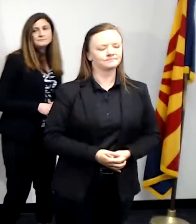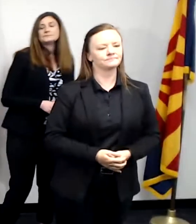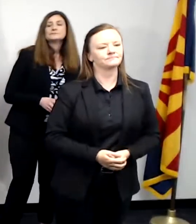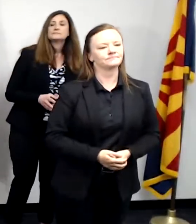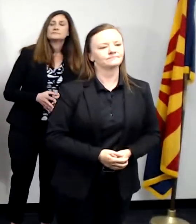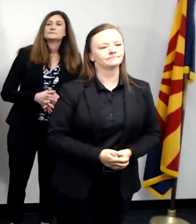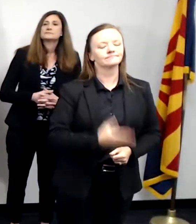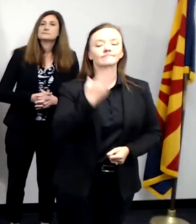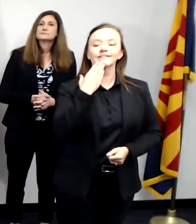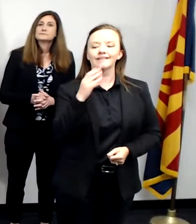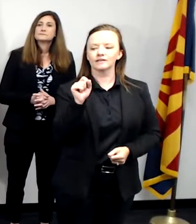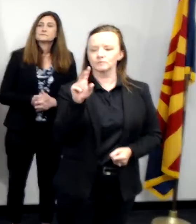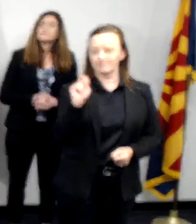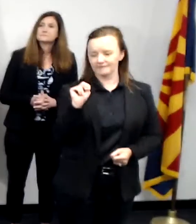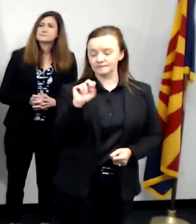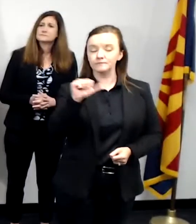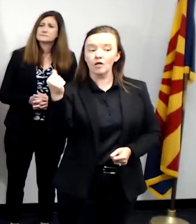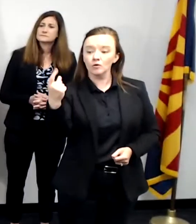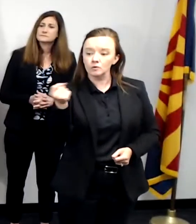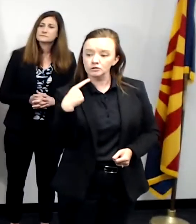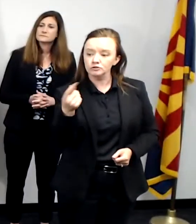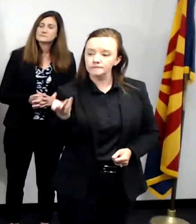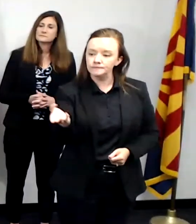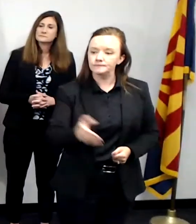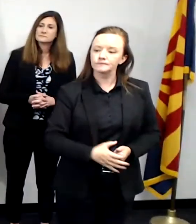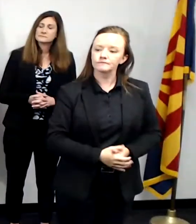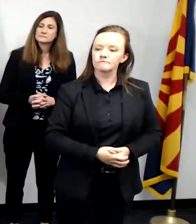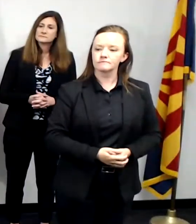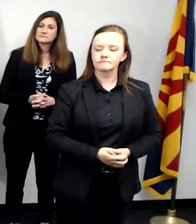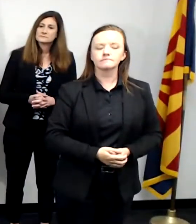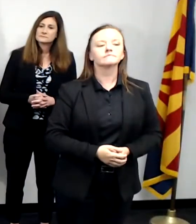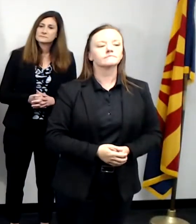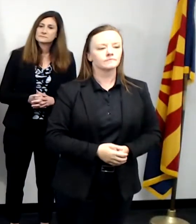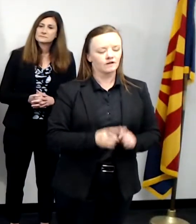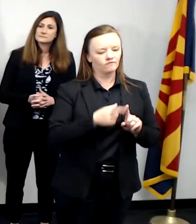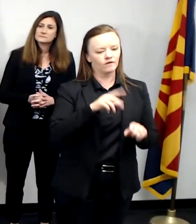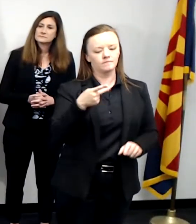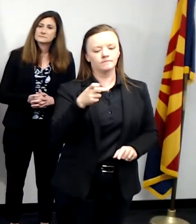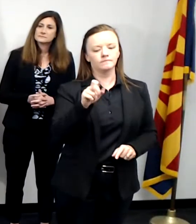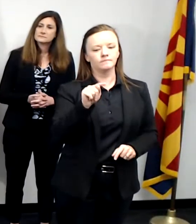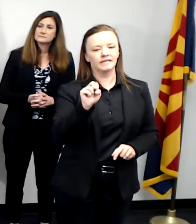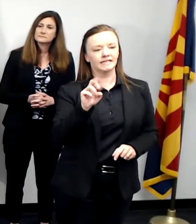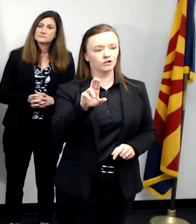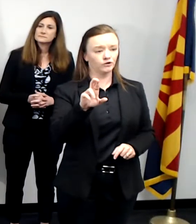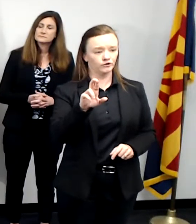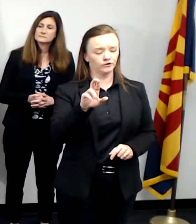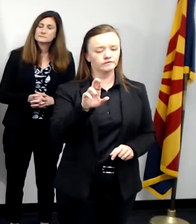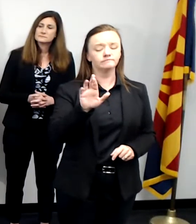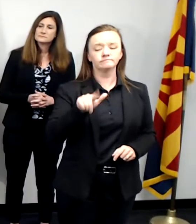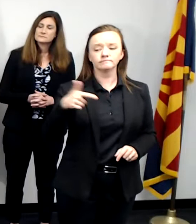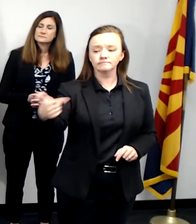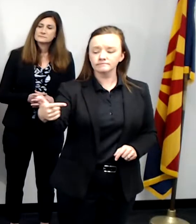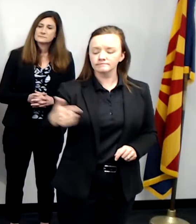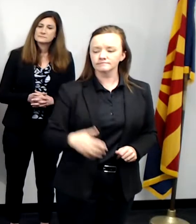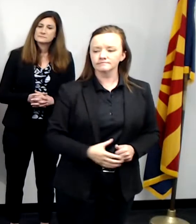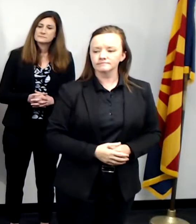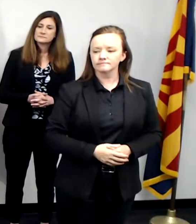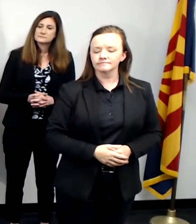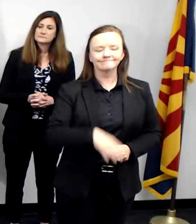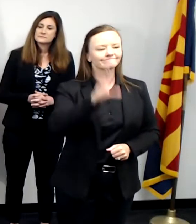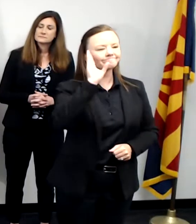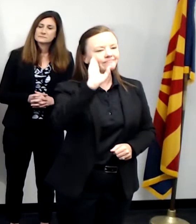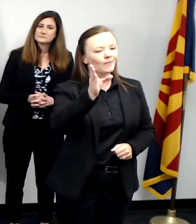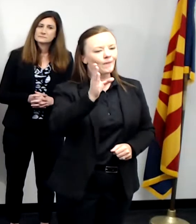Okay, thanks, Stephen, for that question. Do we have another question? I have a question from Peter Samori. Peter, your microphone is on. Hello,